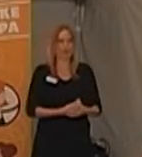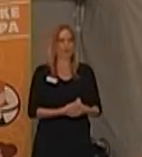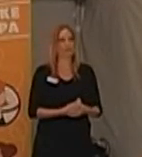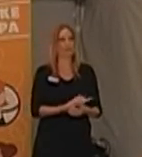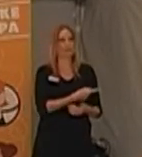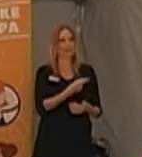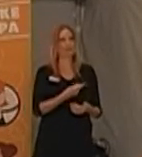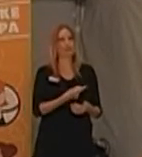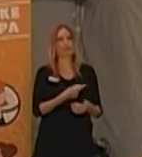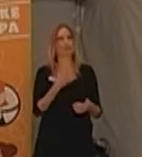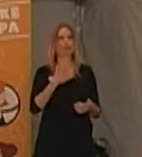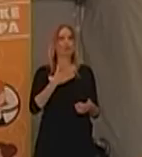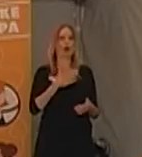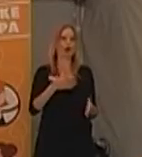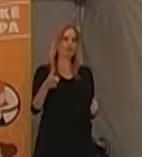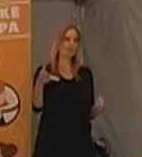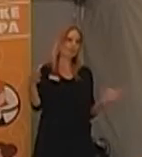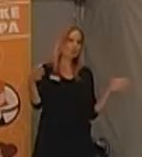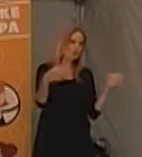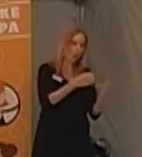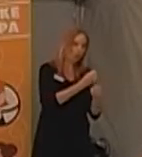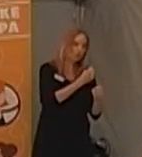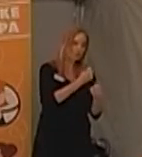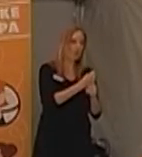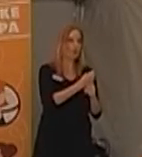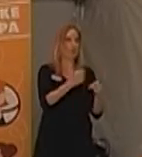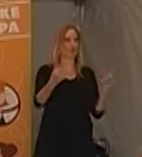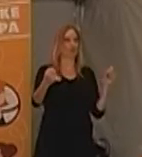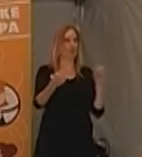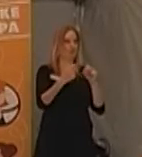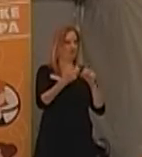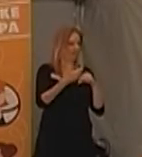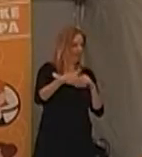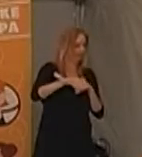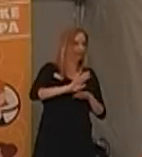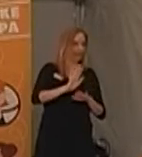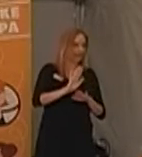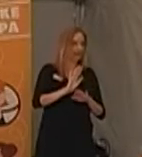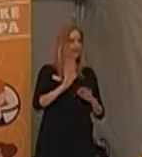looking for collaboration instead of conflicts, you know, collective decision making instead of